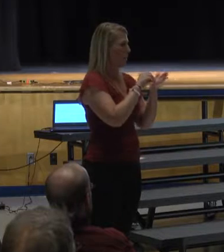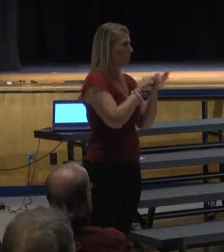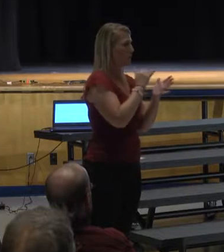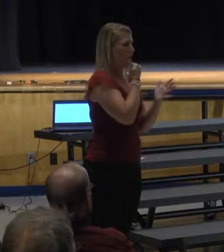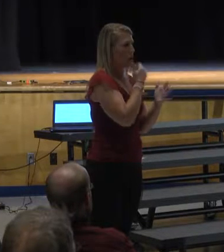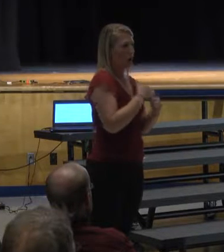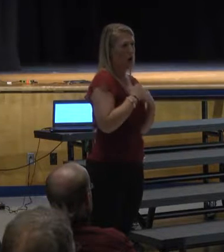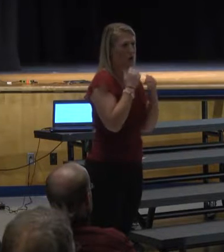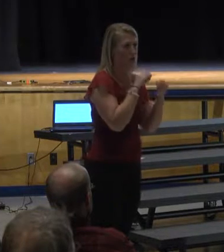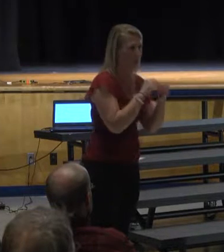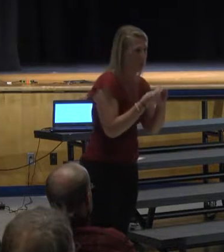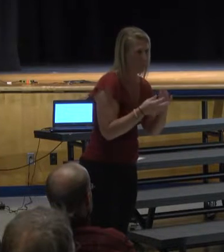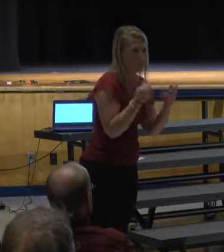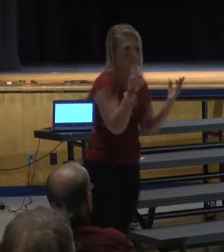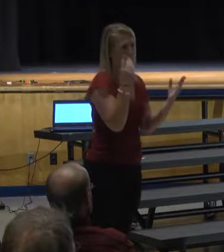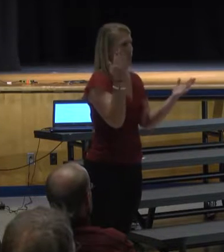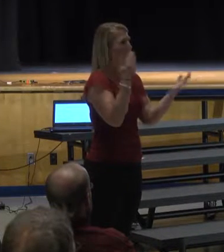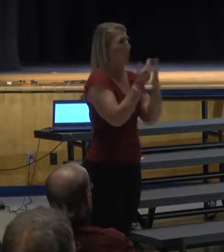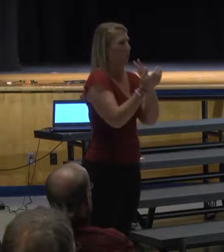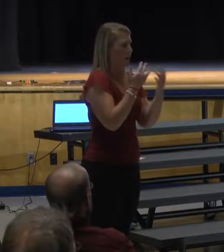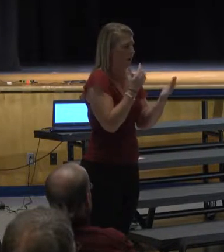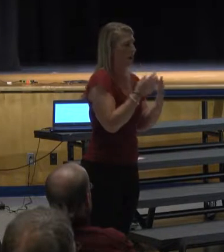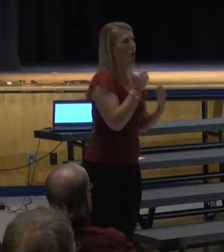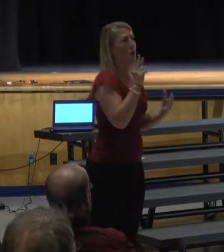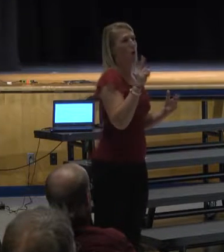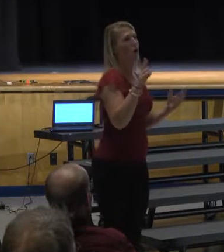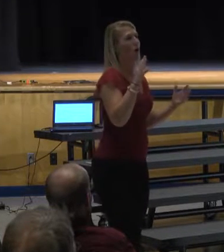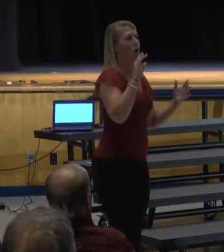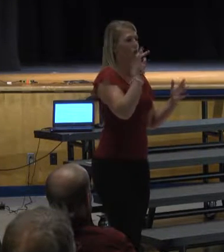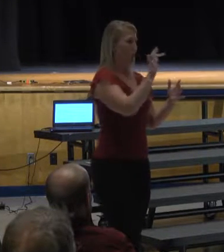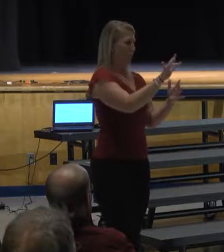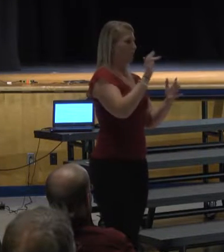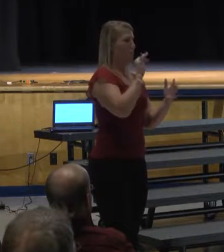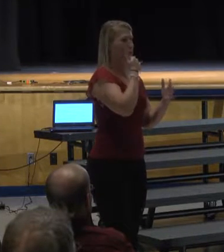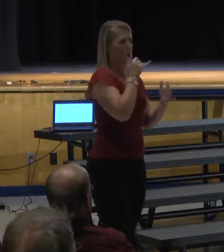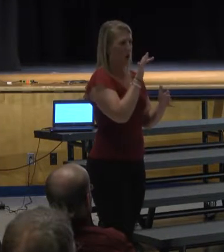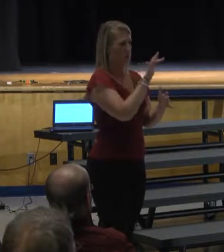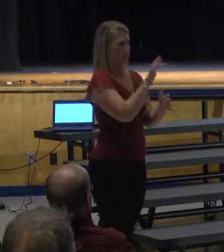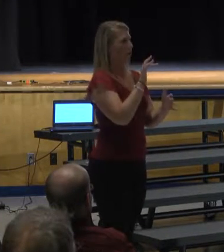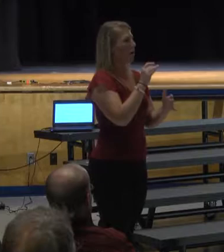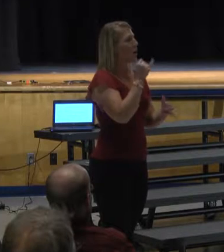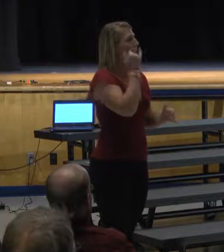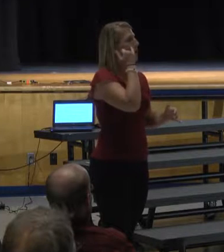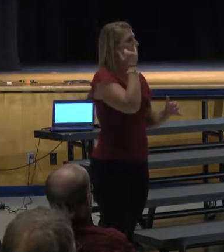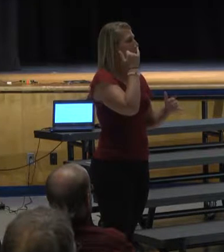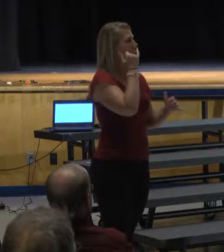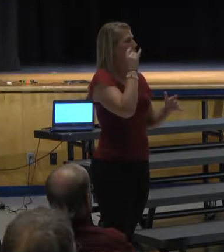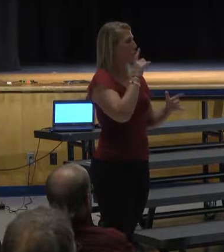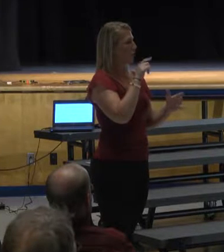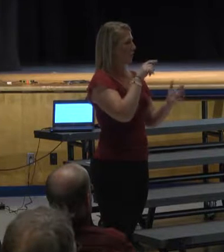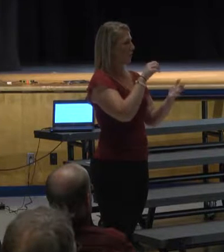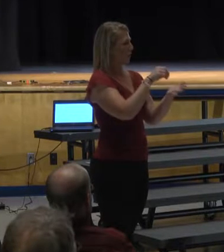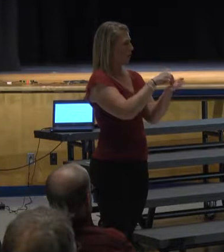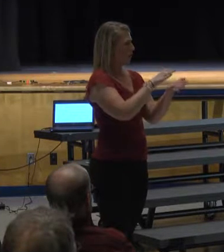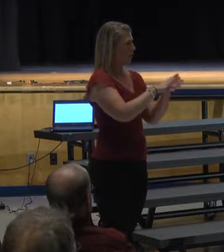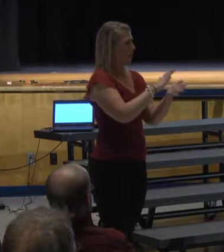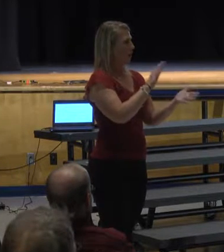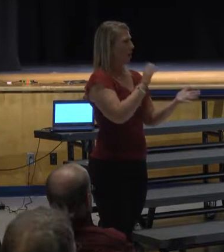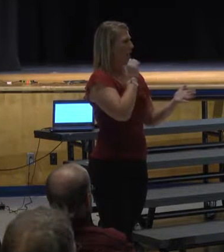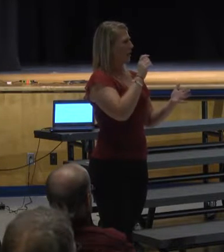it's answered or skipped because you're like, of course I'm a U.S. citizen, it will cause delays because it doesn't match with the immigration